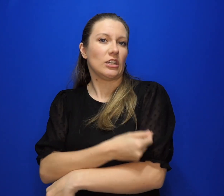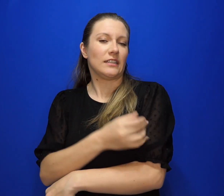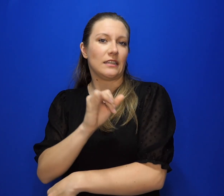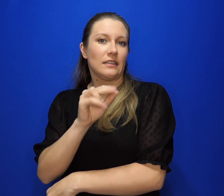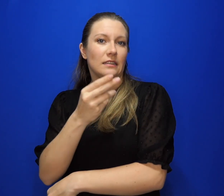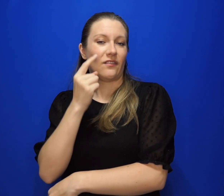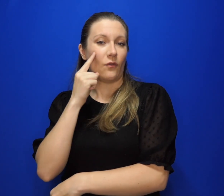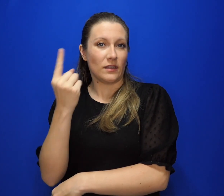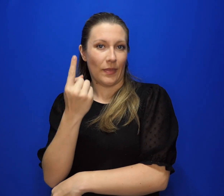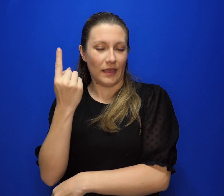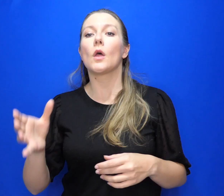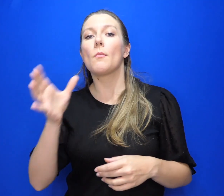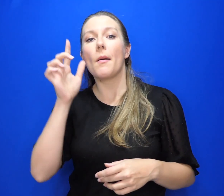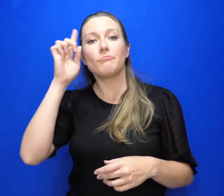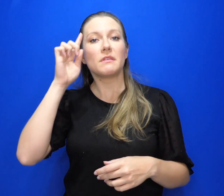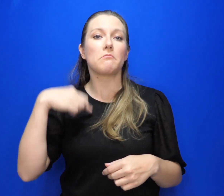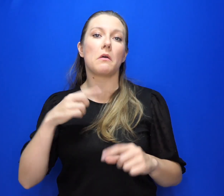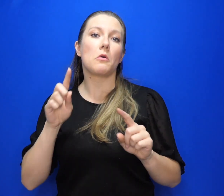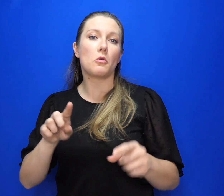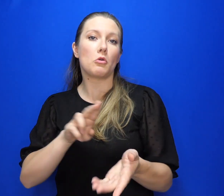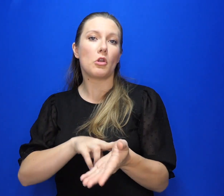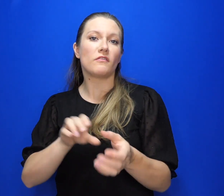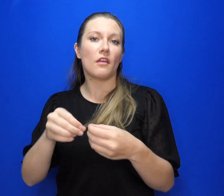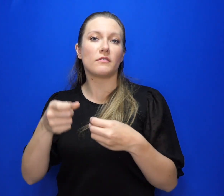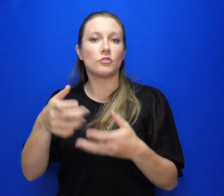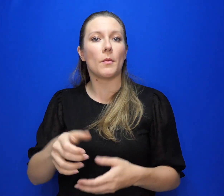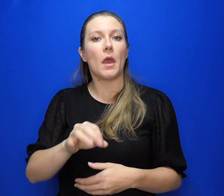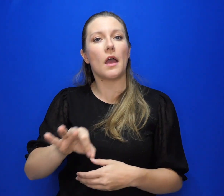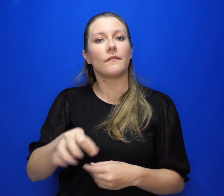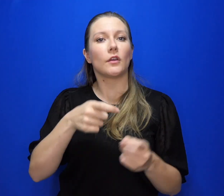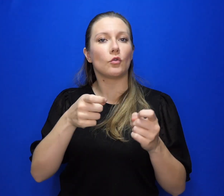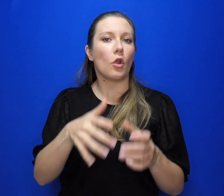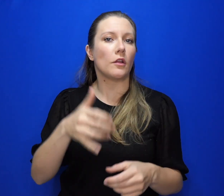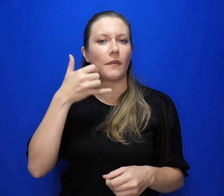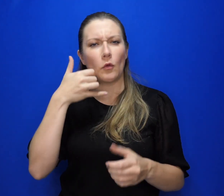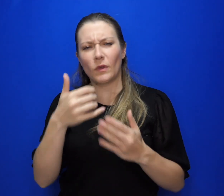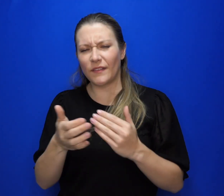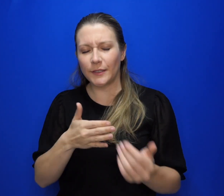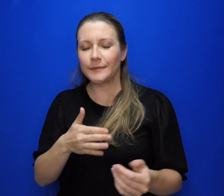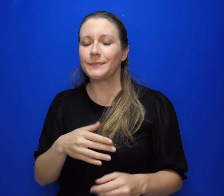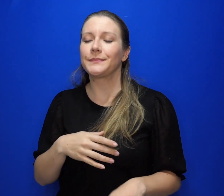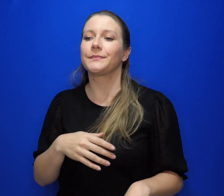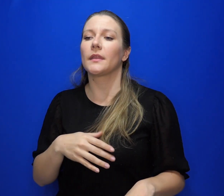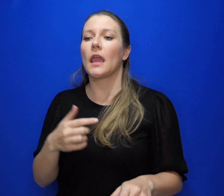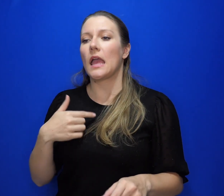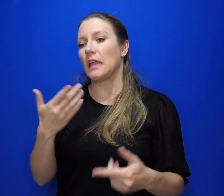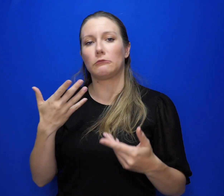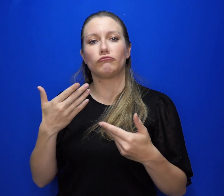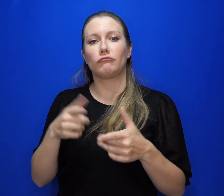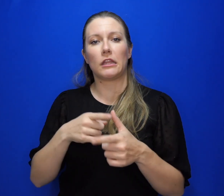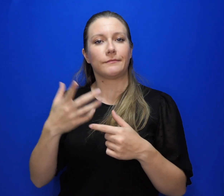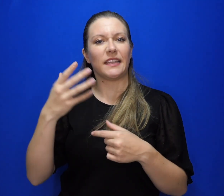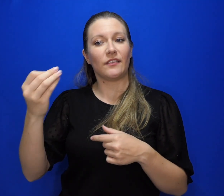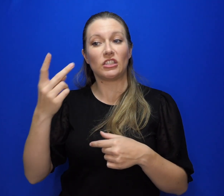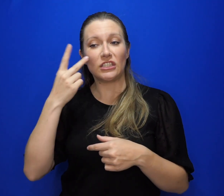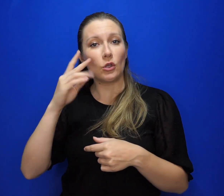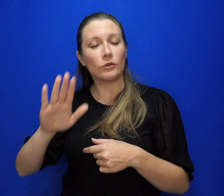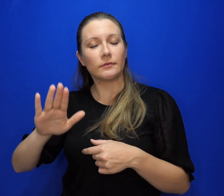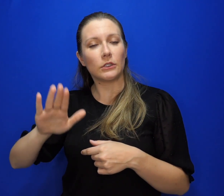for something. And the mom thinks, I'll go to the nurse's office and drop off the controller or the phone, whatever. And I'll be on my way. And she sees the